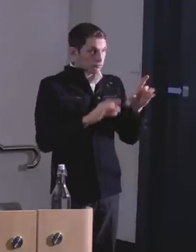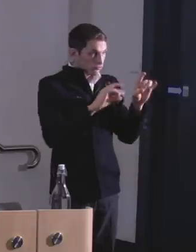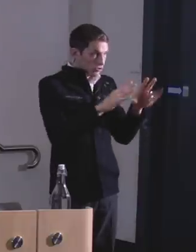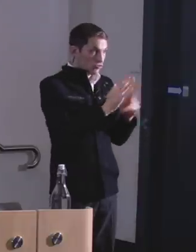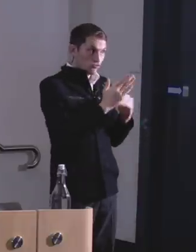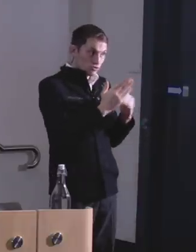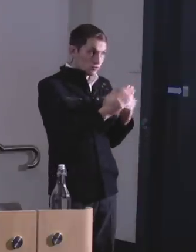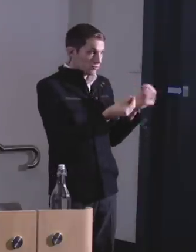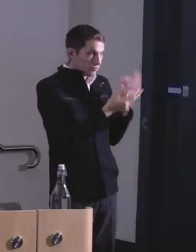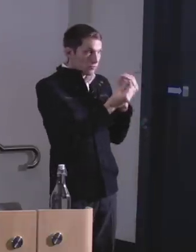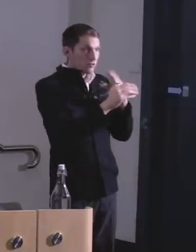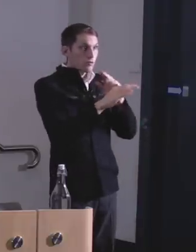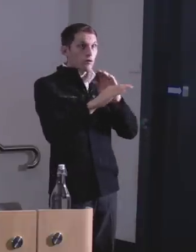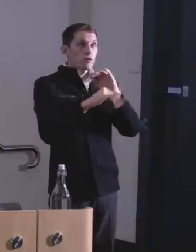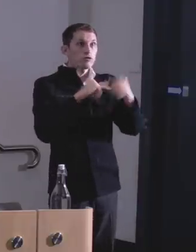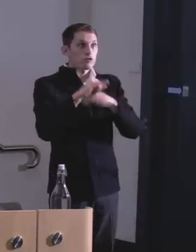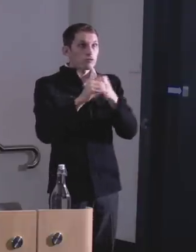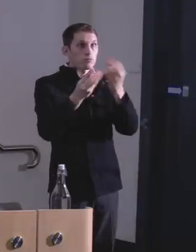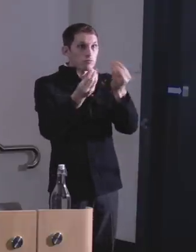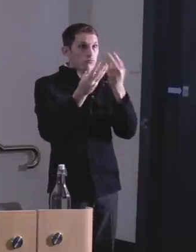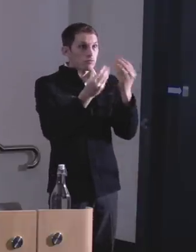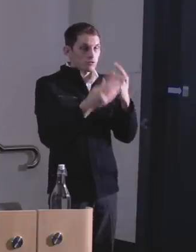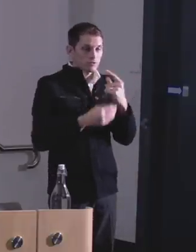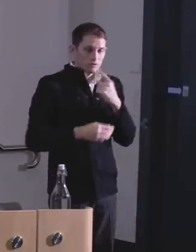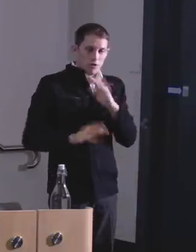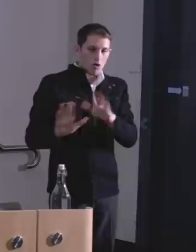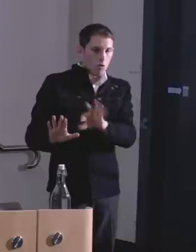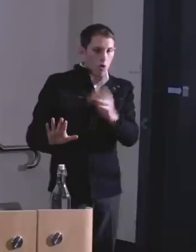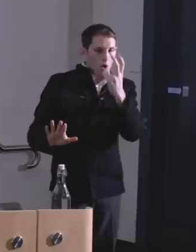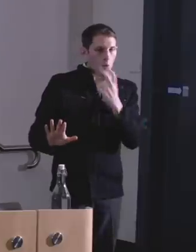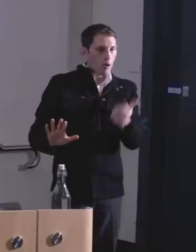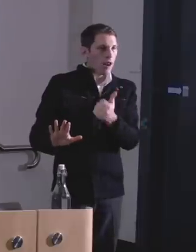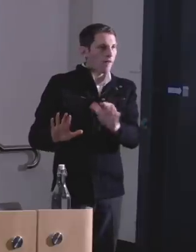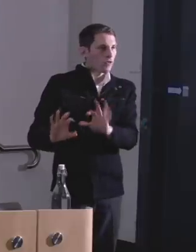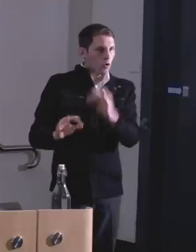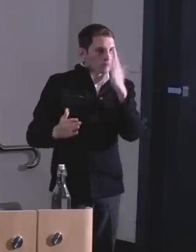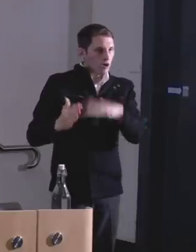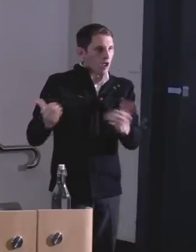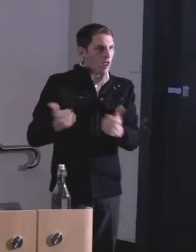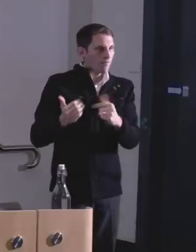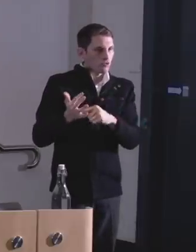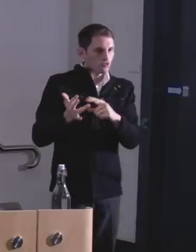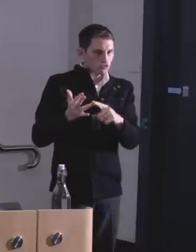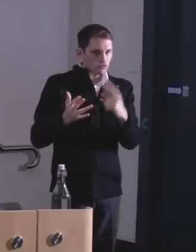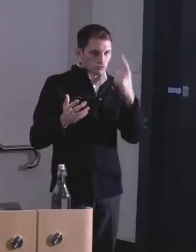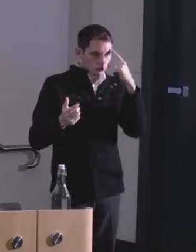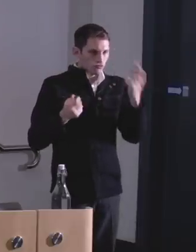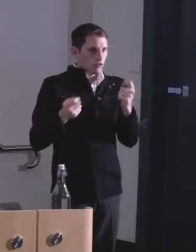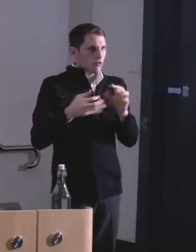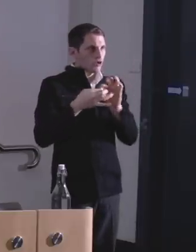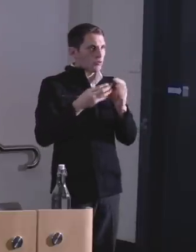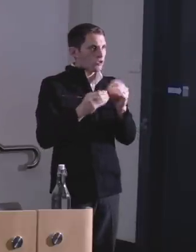Zealand, that we're not old enough, we're not capable enough to run our own relationships with